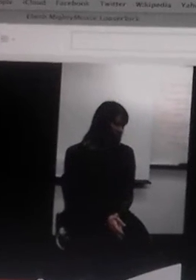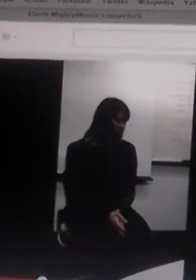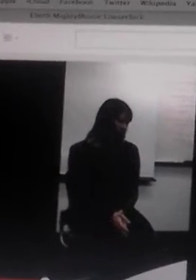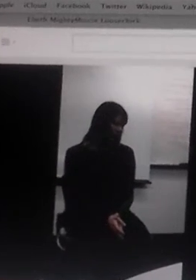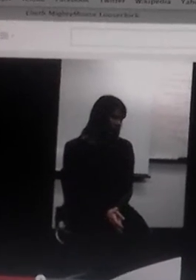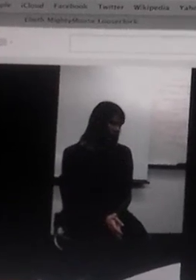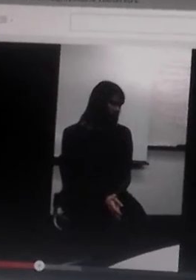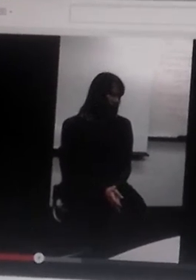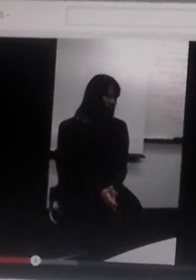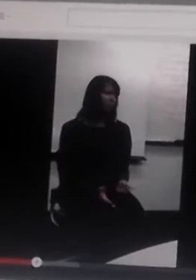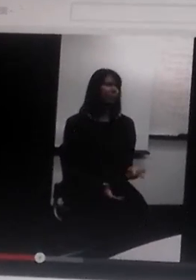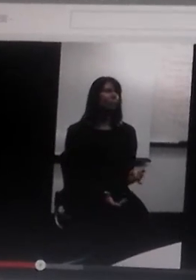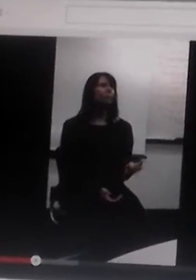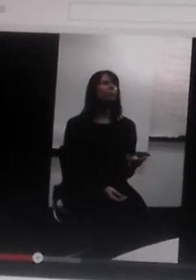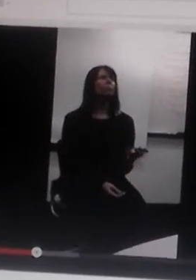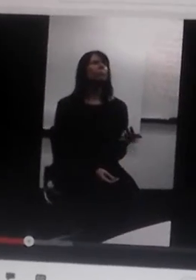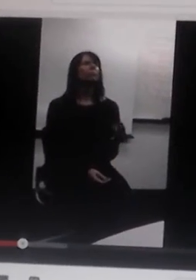a million times.